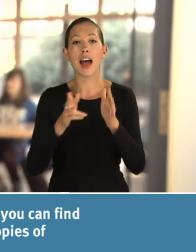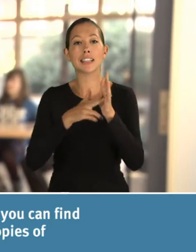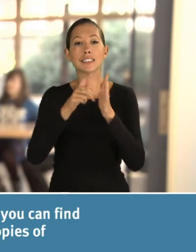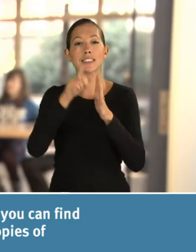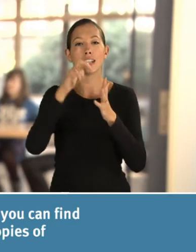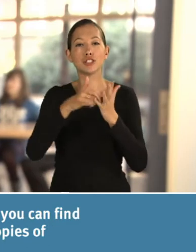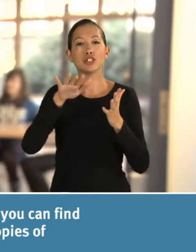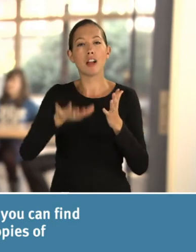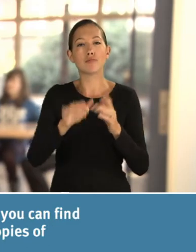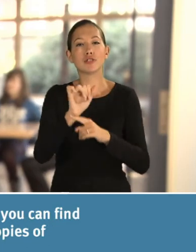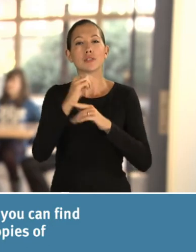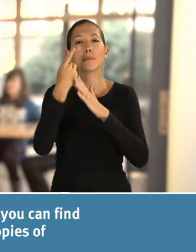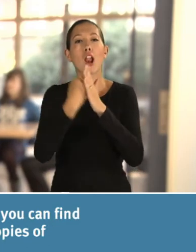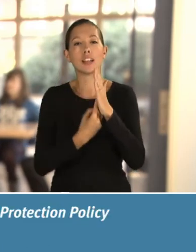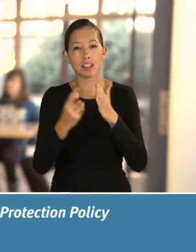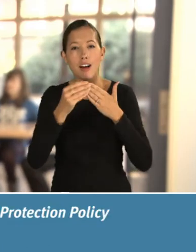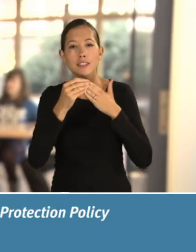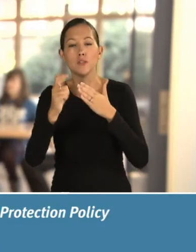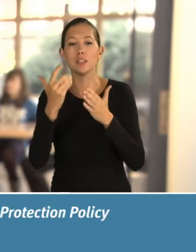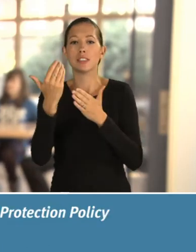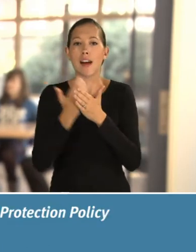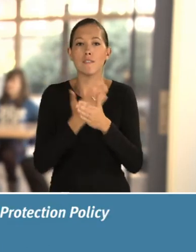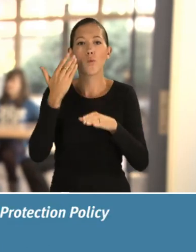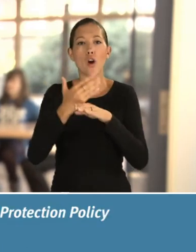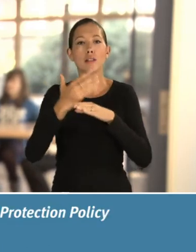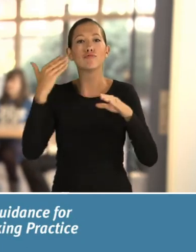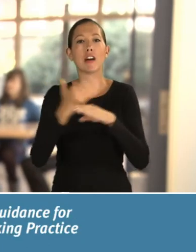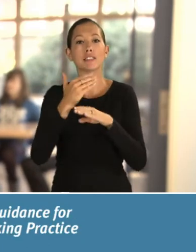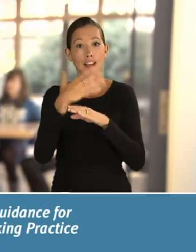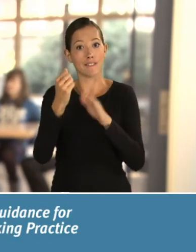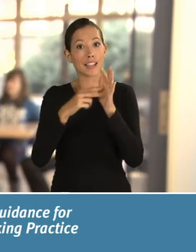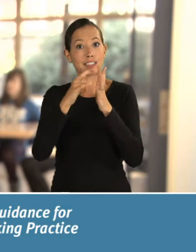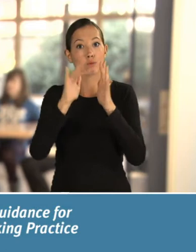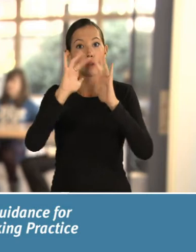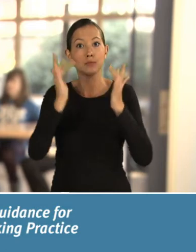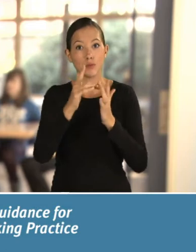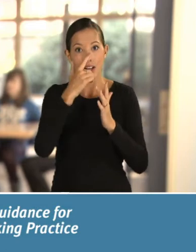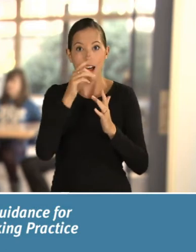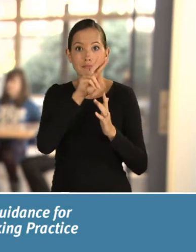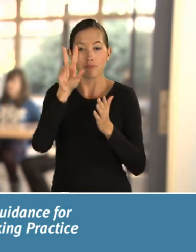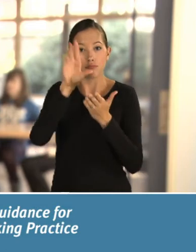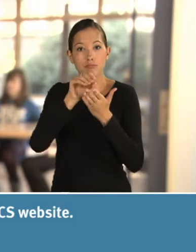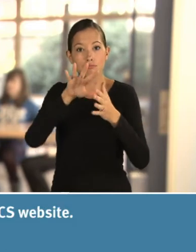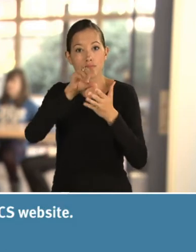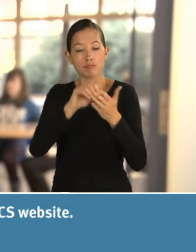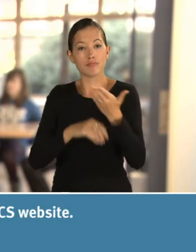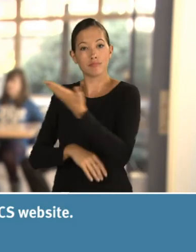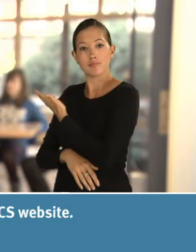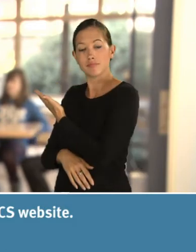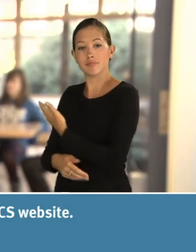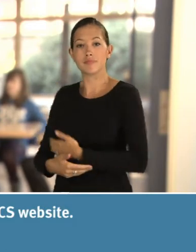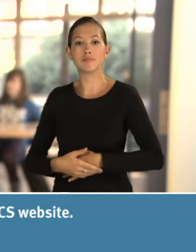Remember you can find full copies of the NDCS Child Protection Policy and the guidance for safer working practice on the